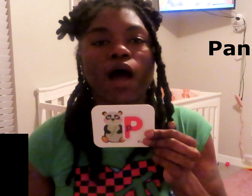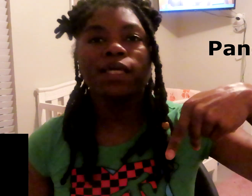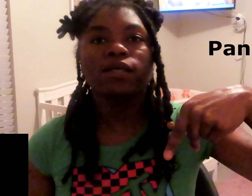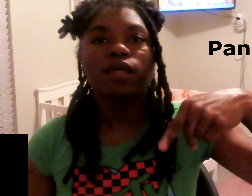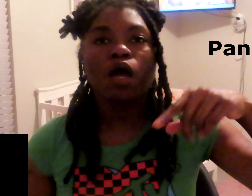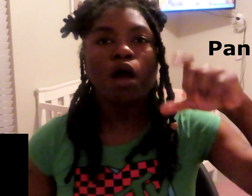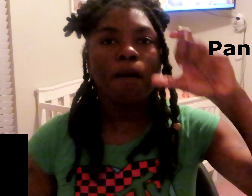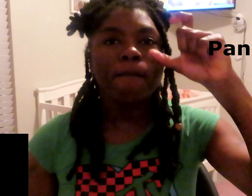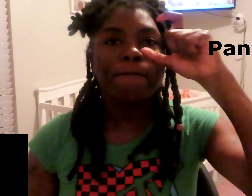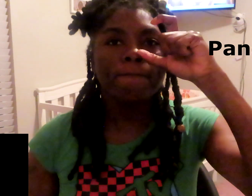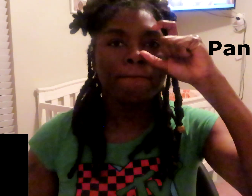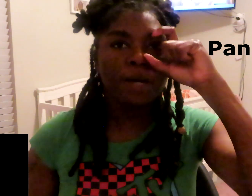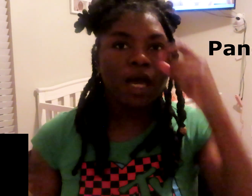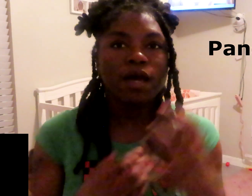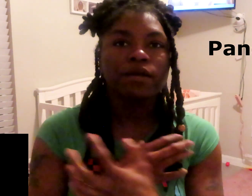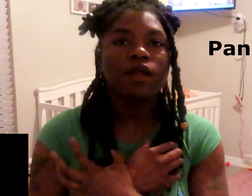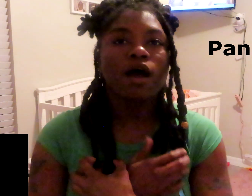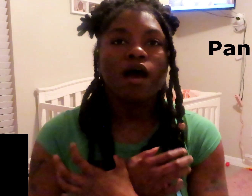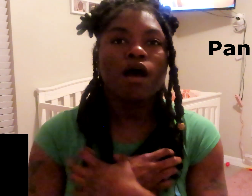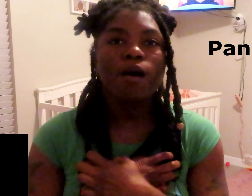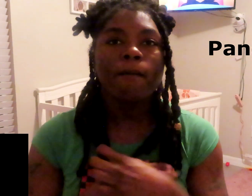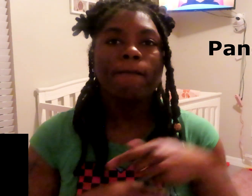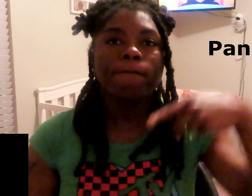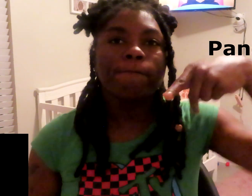P. Panda. P.